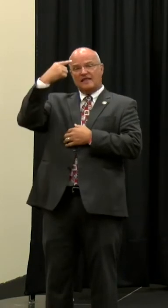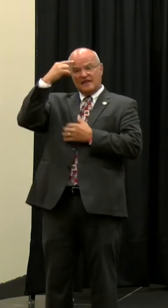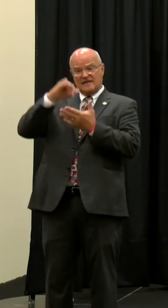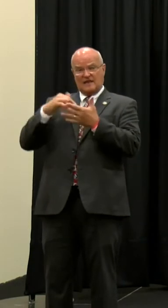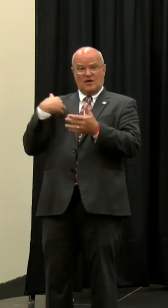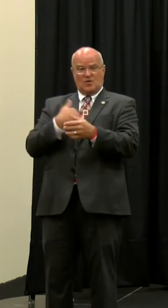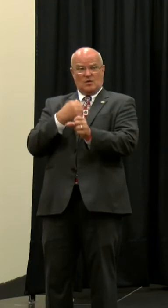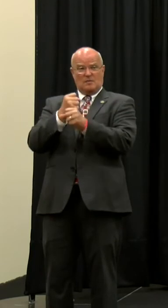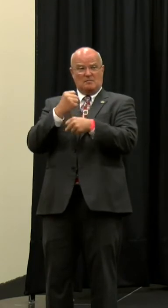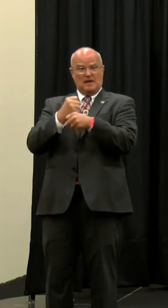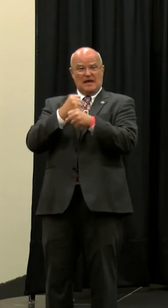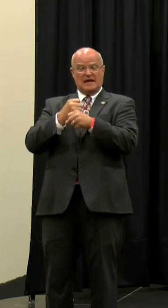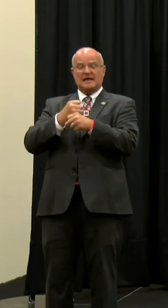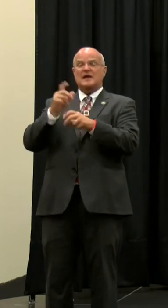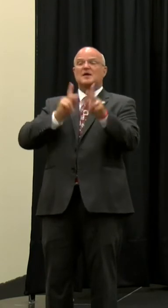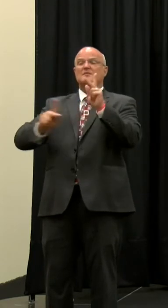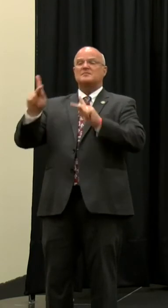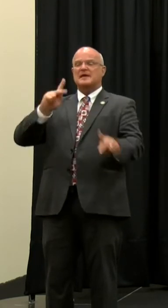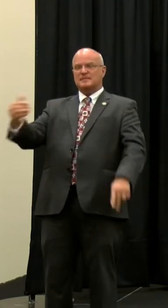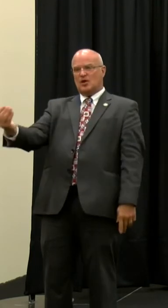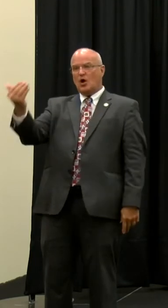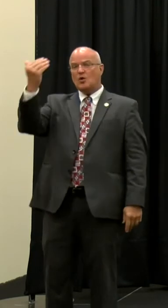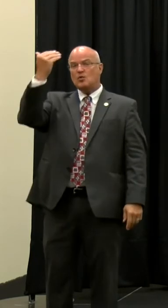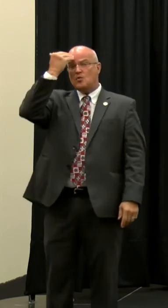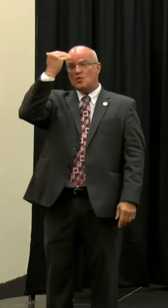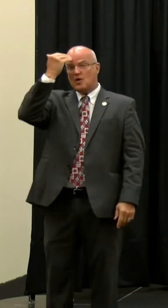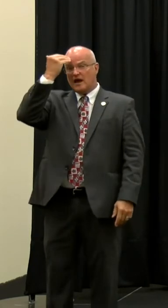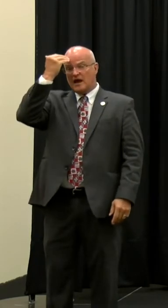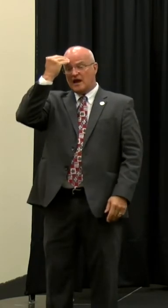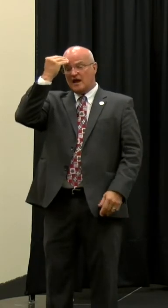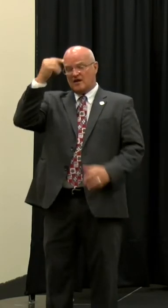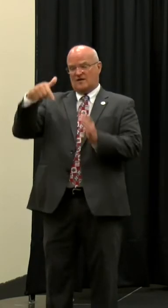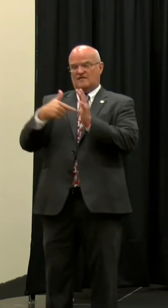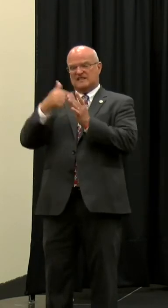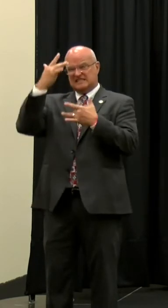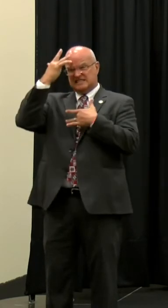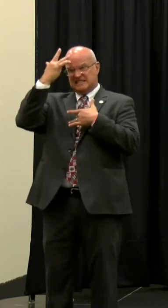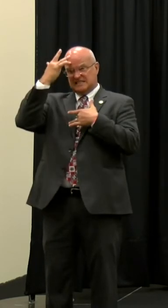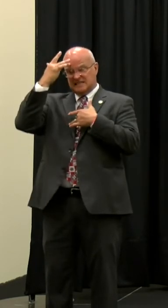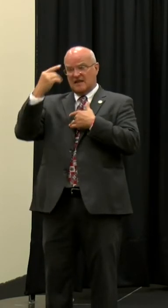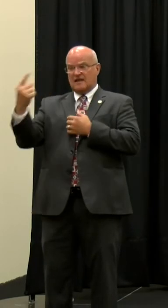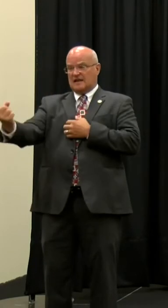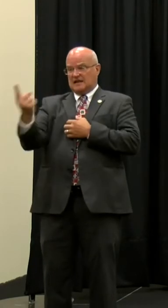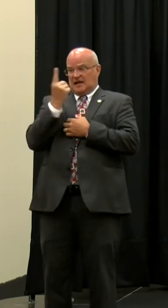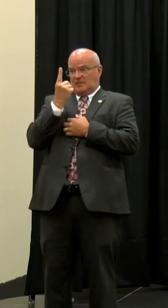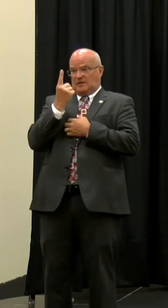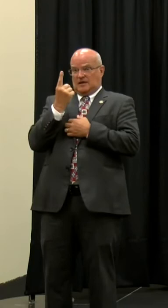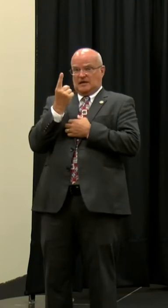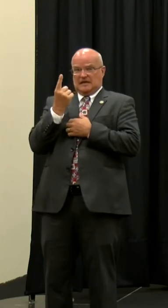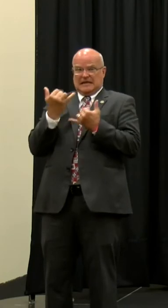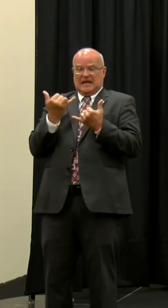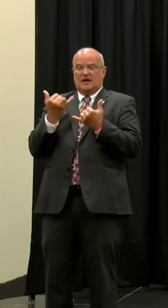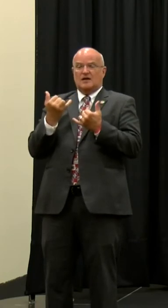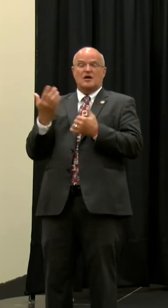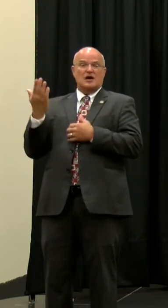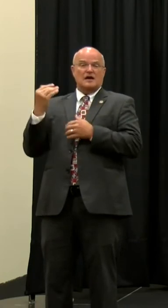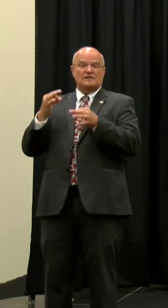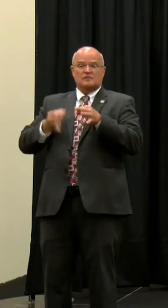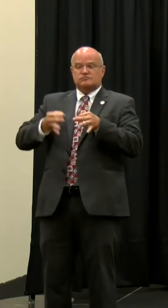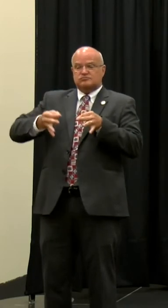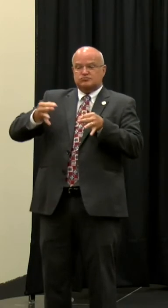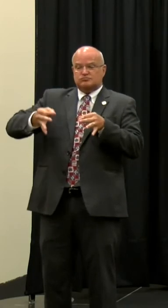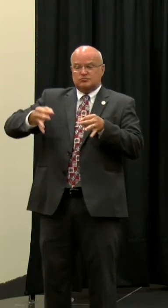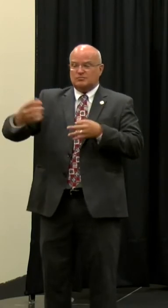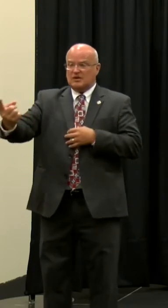that we're making the public aware of the significance of this disease, that they're coming in earlier, because the later you come in your disease, the